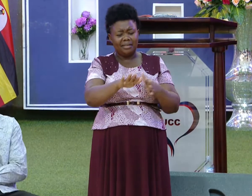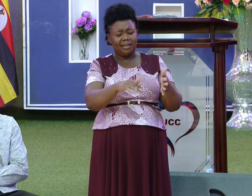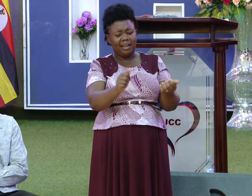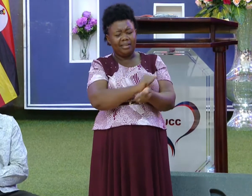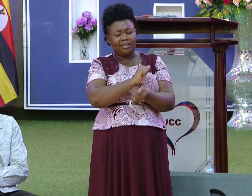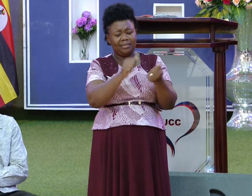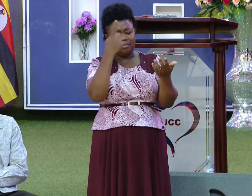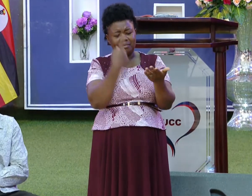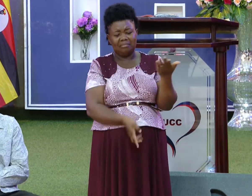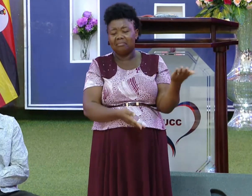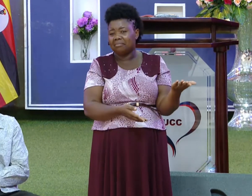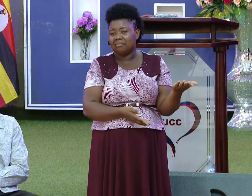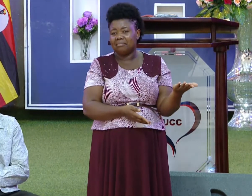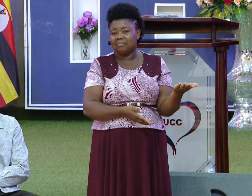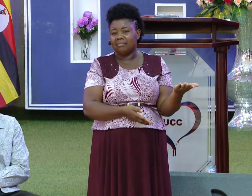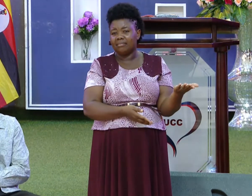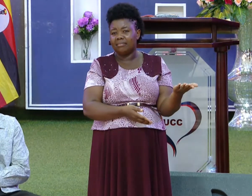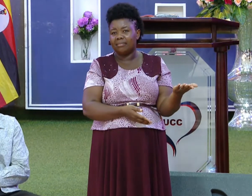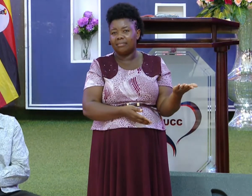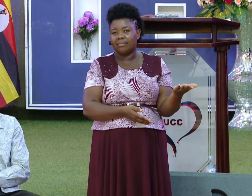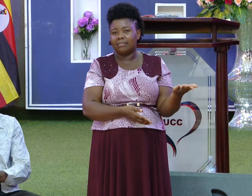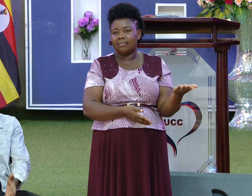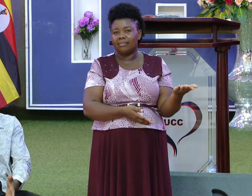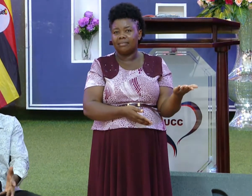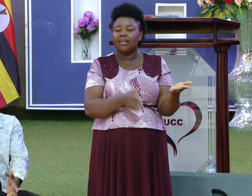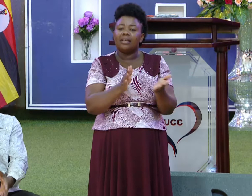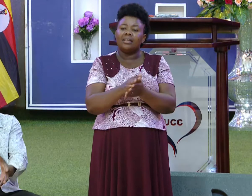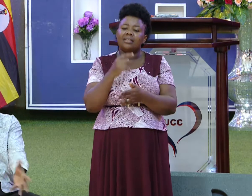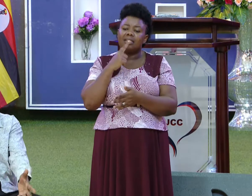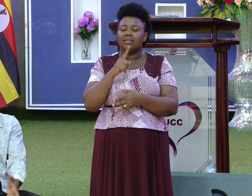what have my feet eaten on the table?